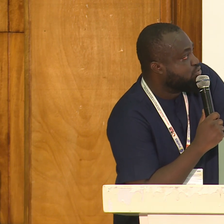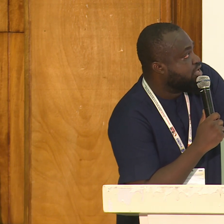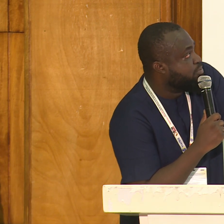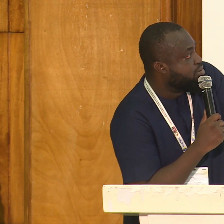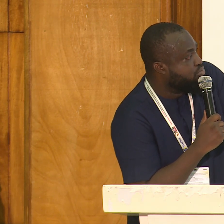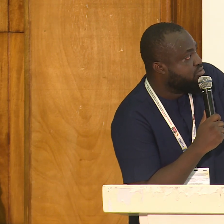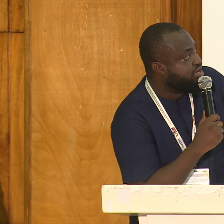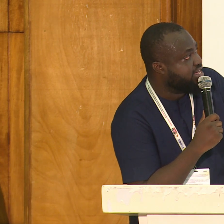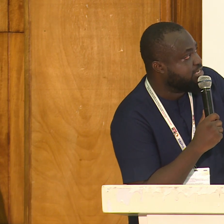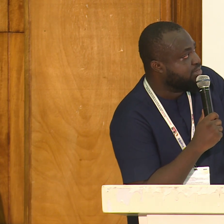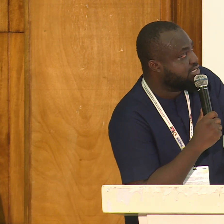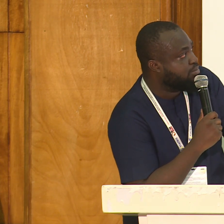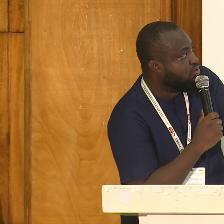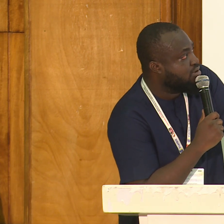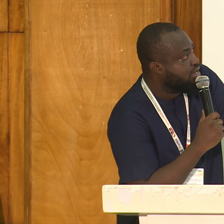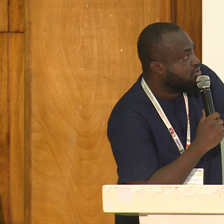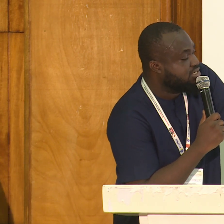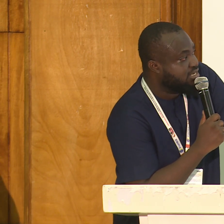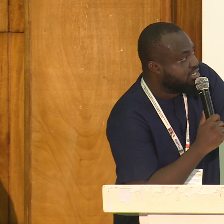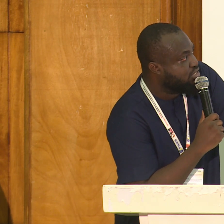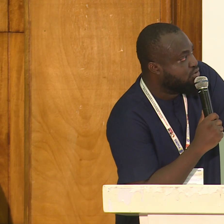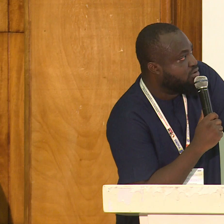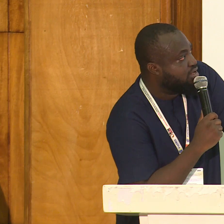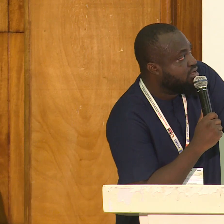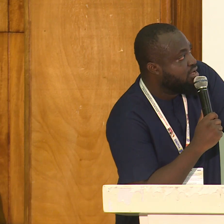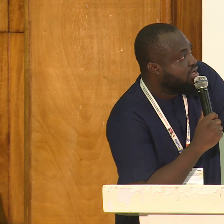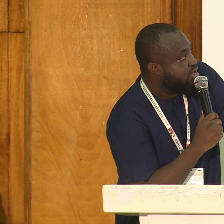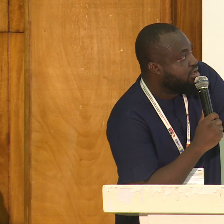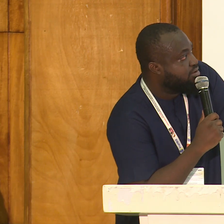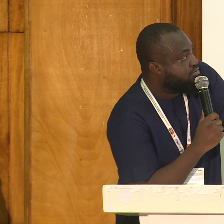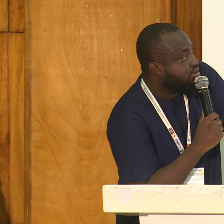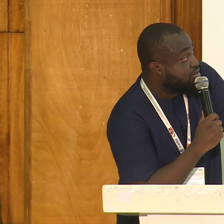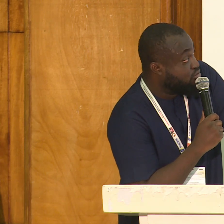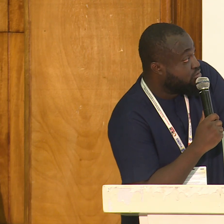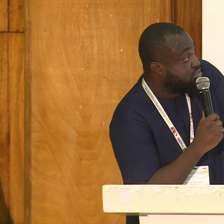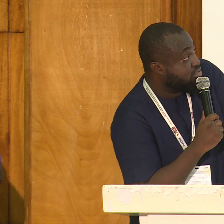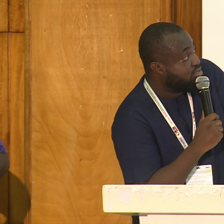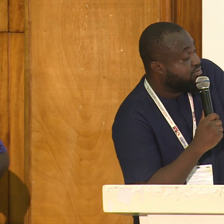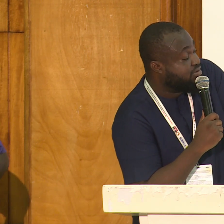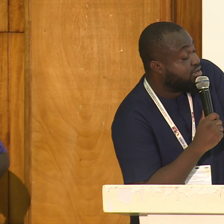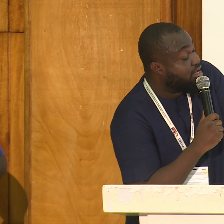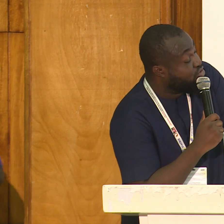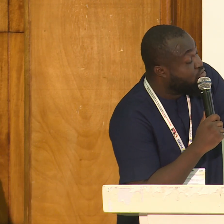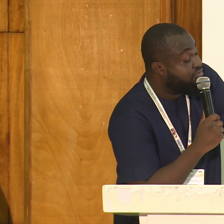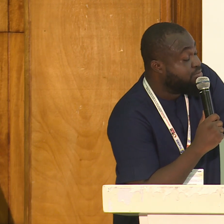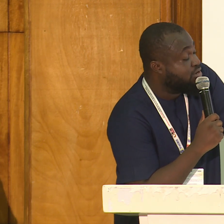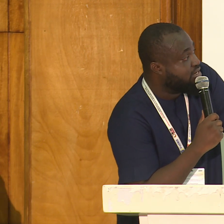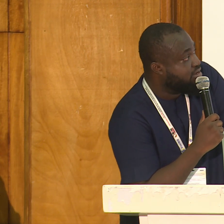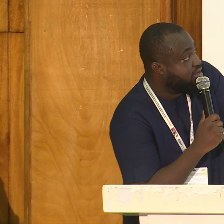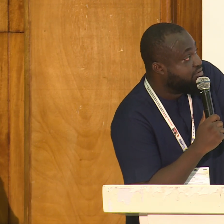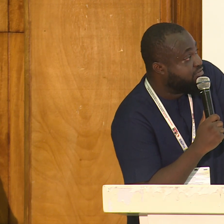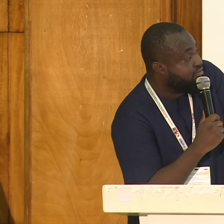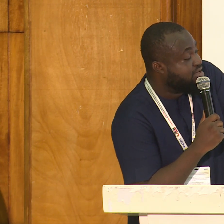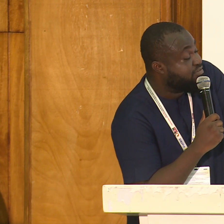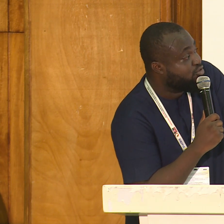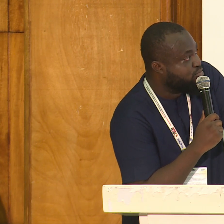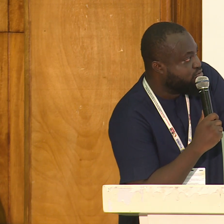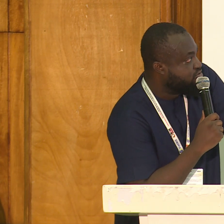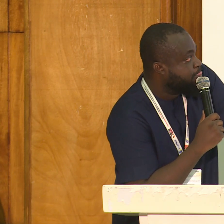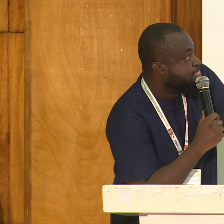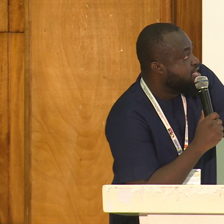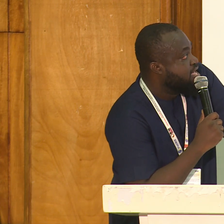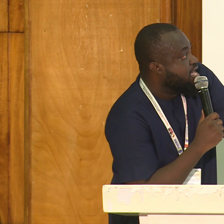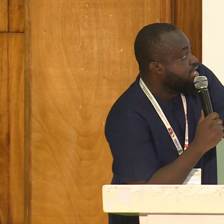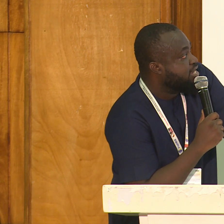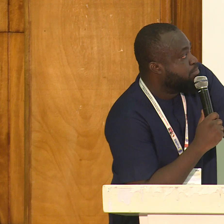This is to help improve engagement among adolescents and young adults, young female